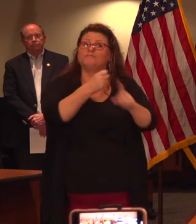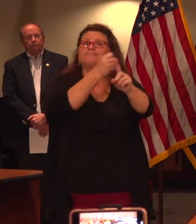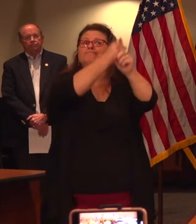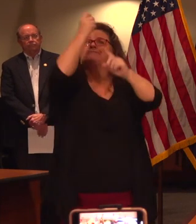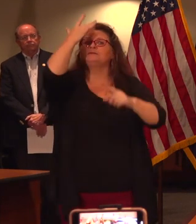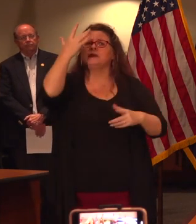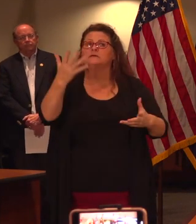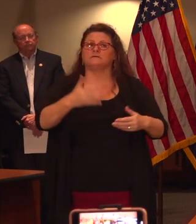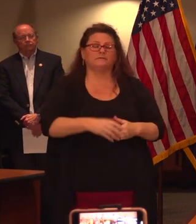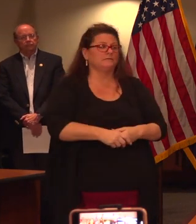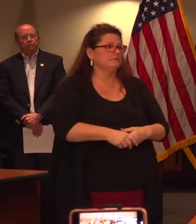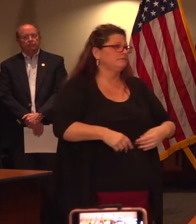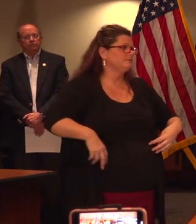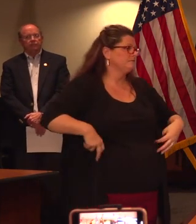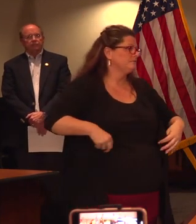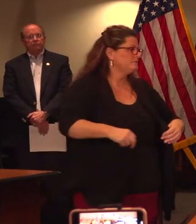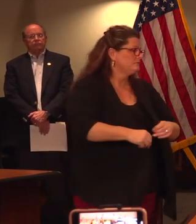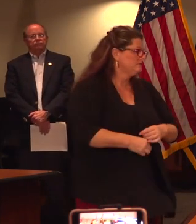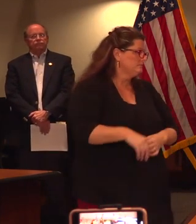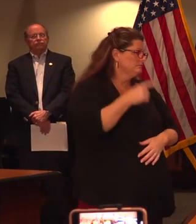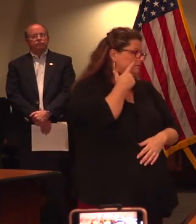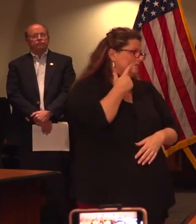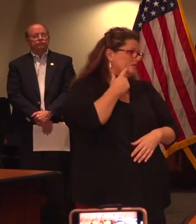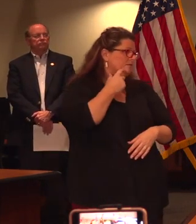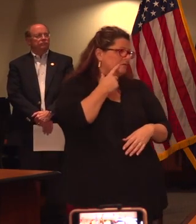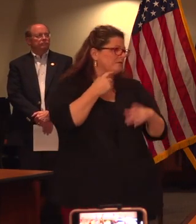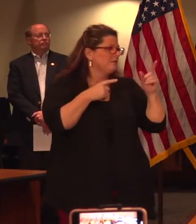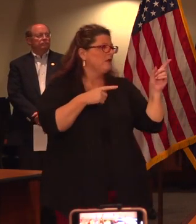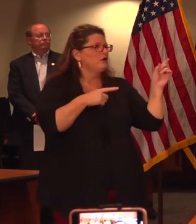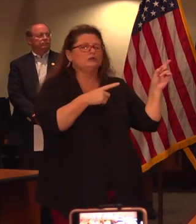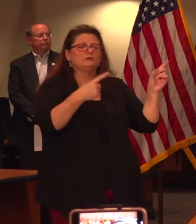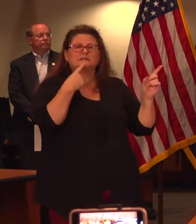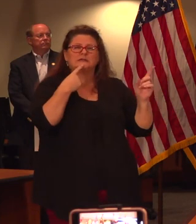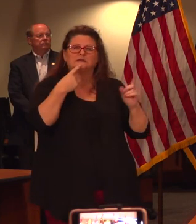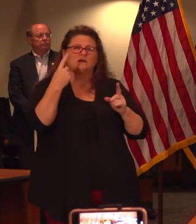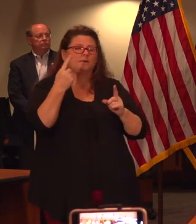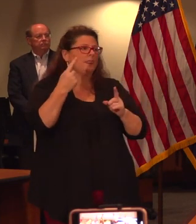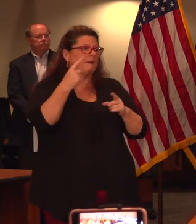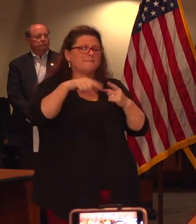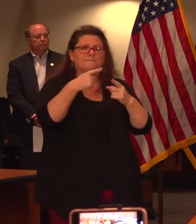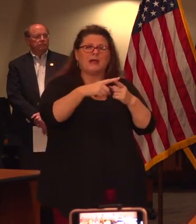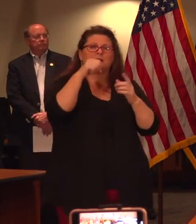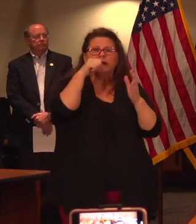something to give you the time to clarify it, there was some interpretation of the